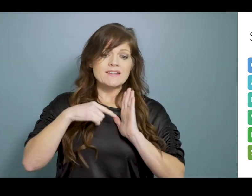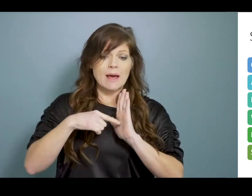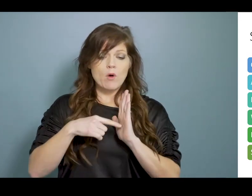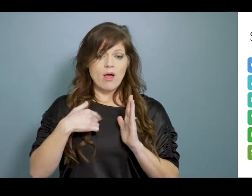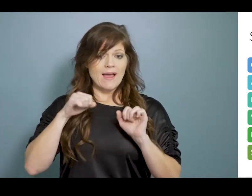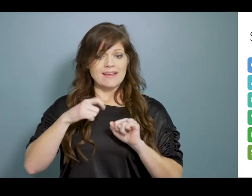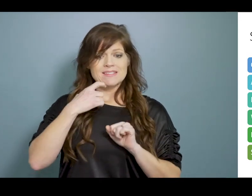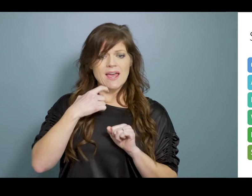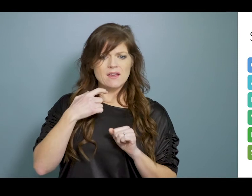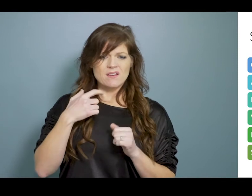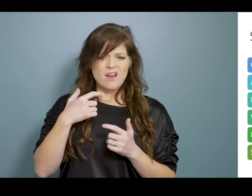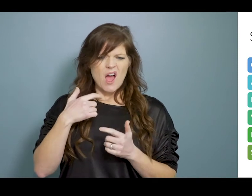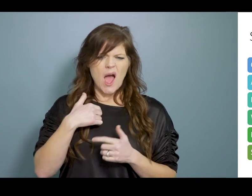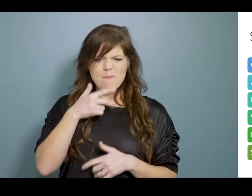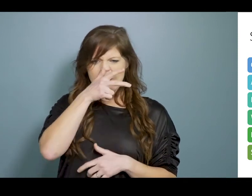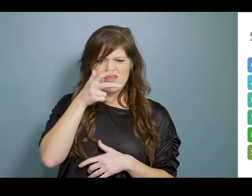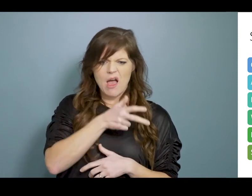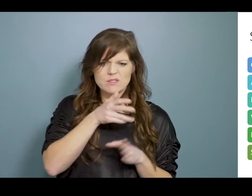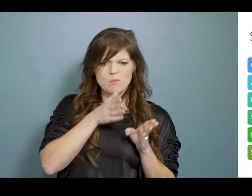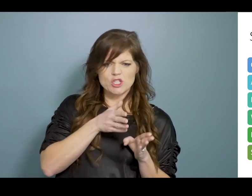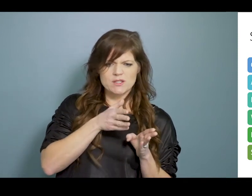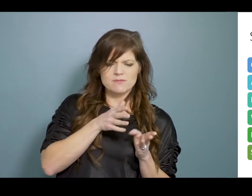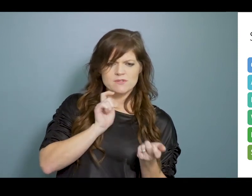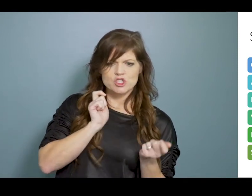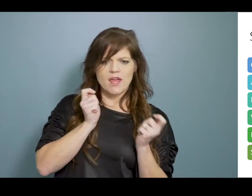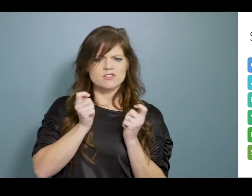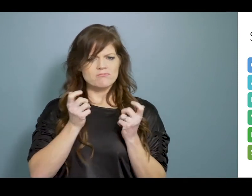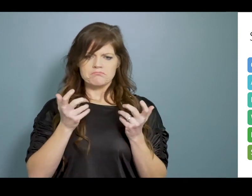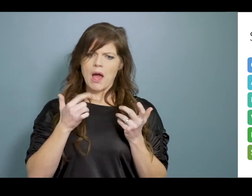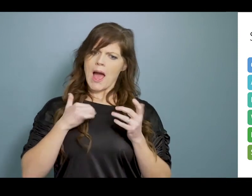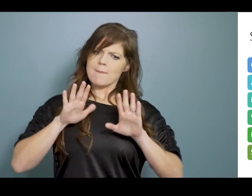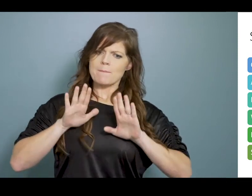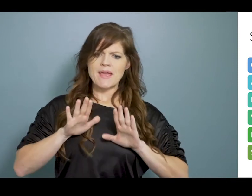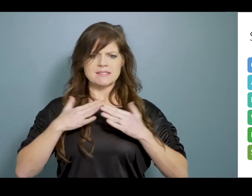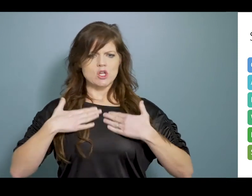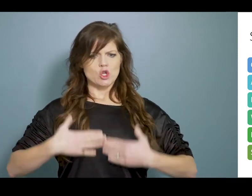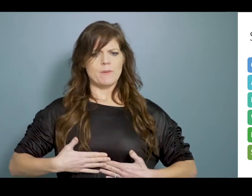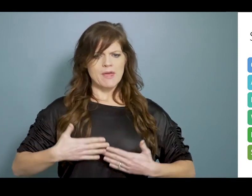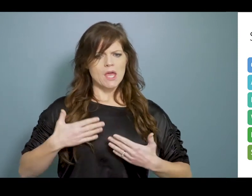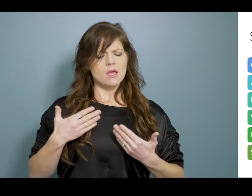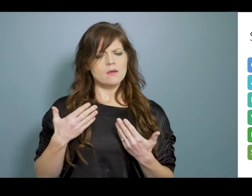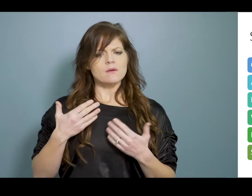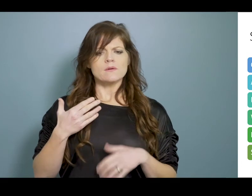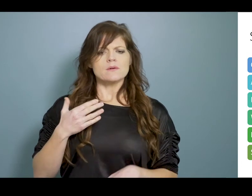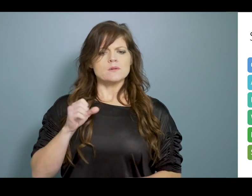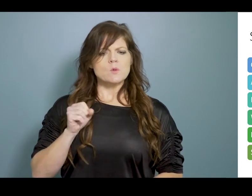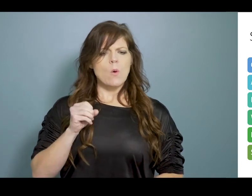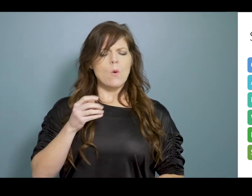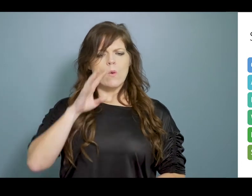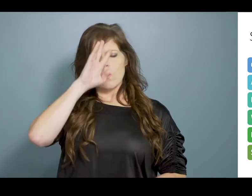that's true. I think that's true for everyone. But sometimes, making it too